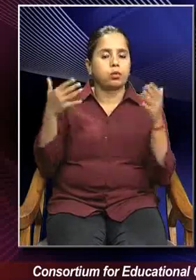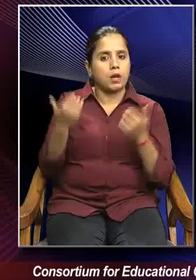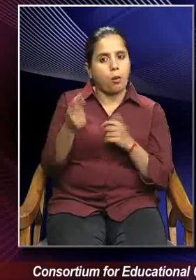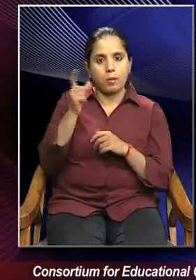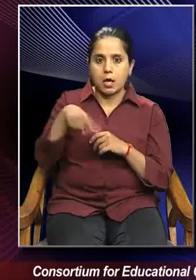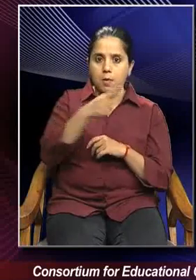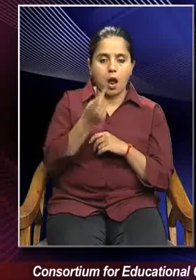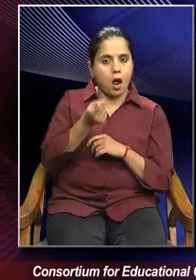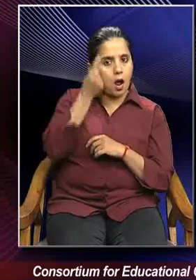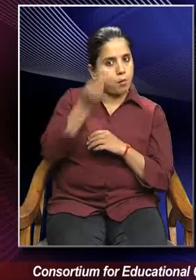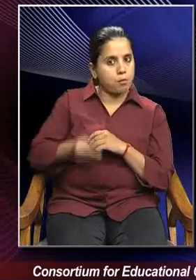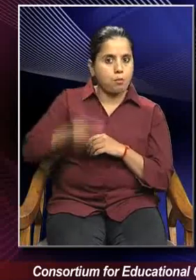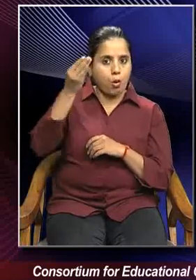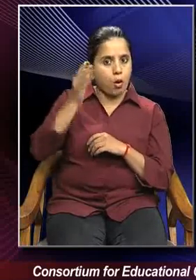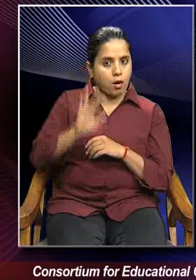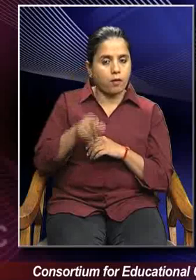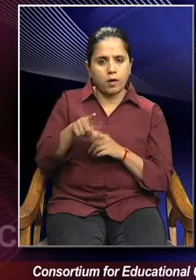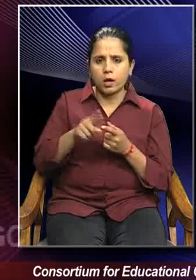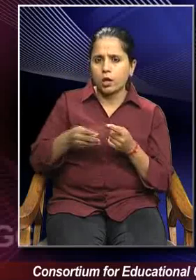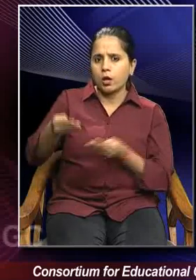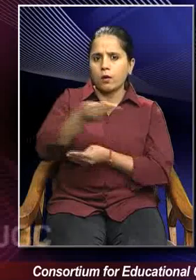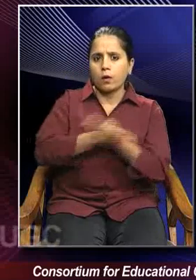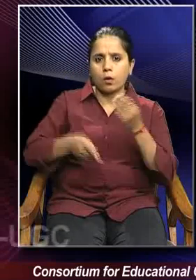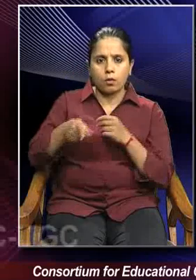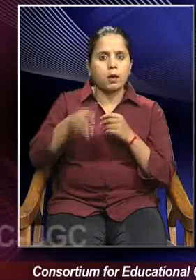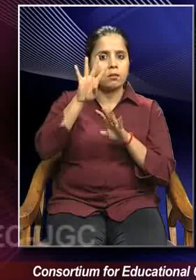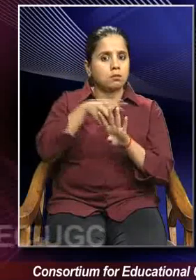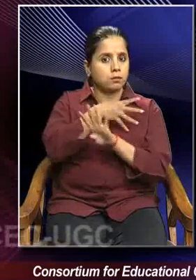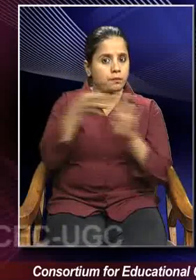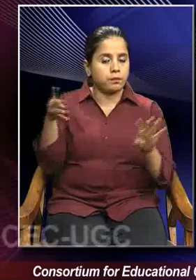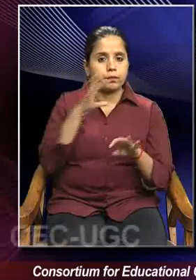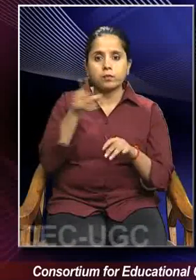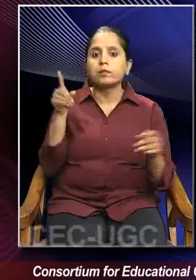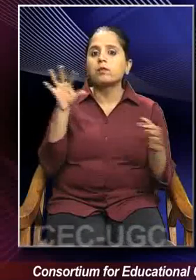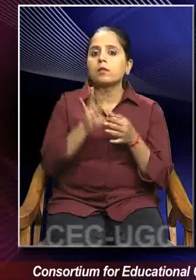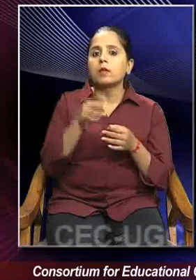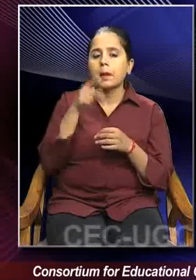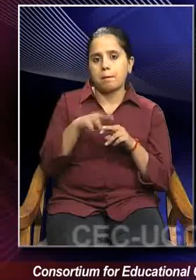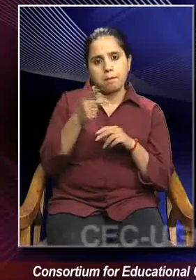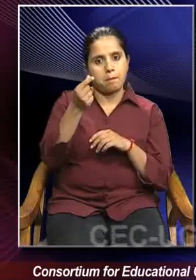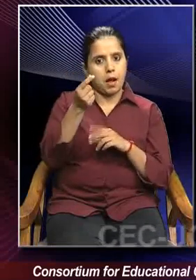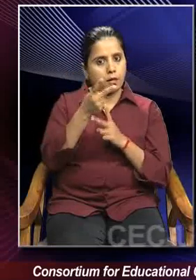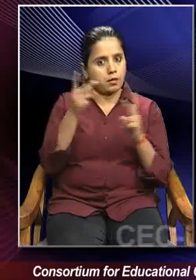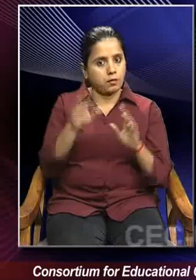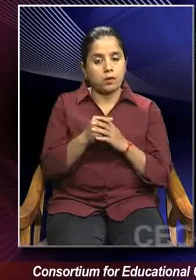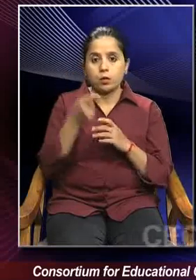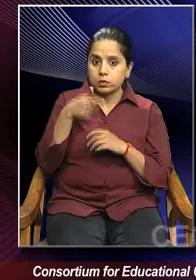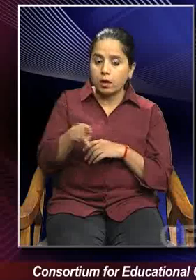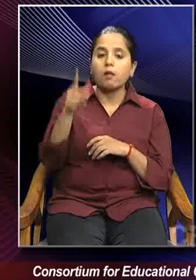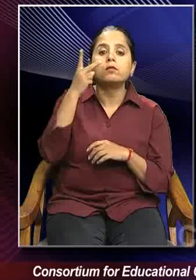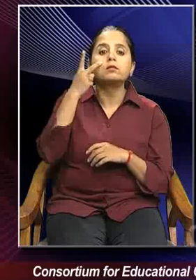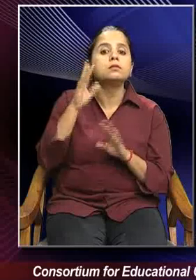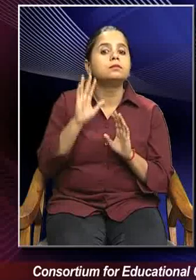understanding that these economic metrics, which is related with money, by